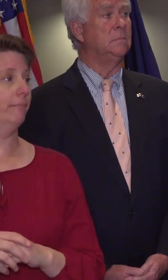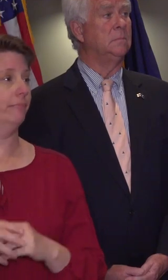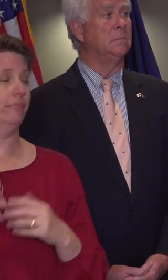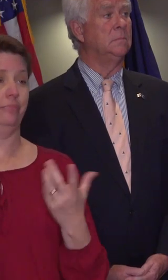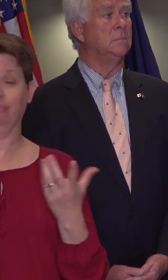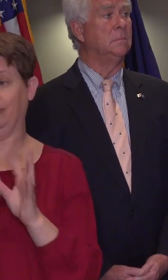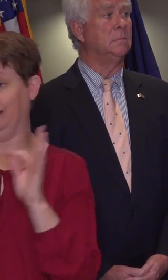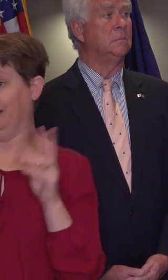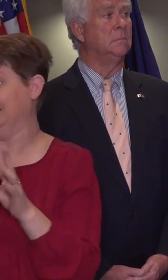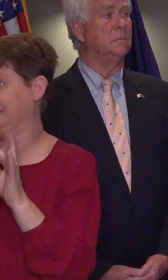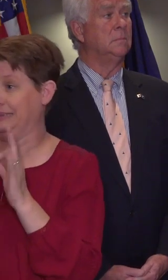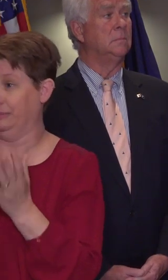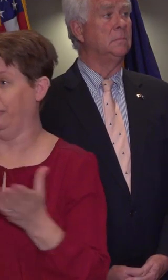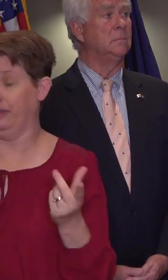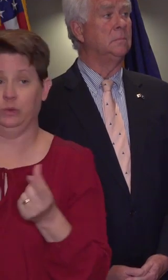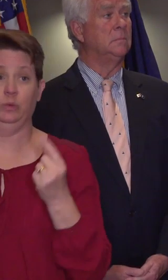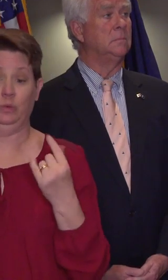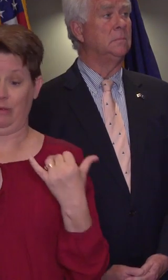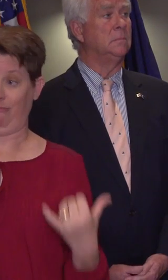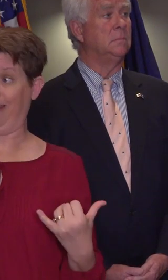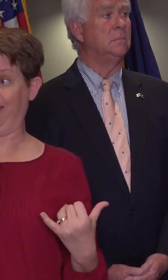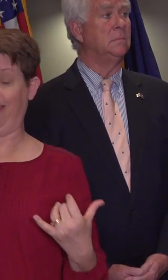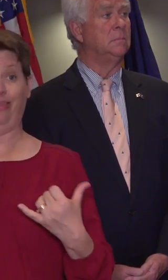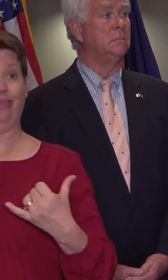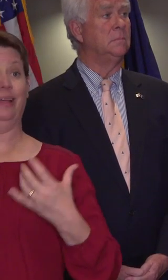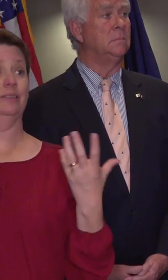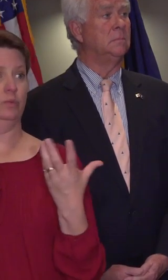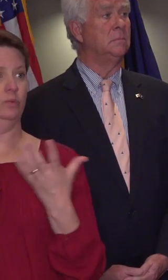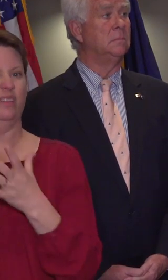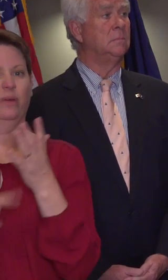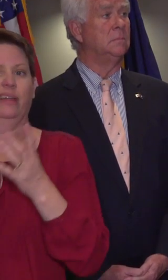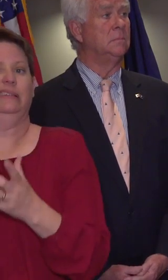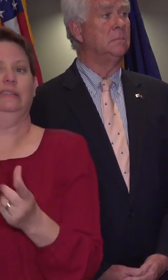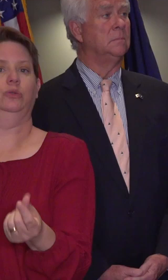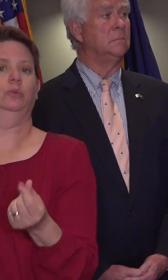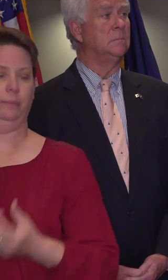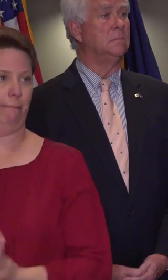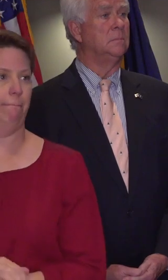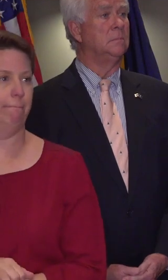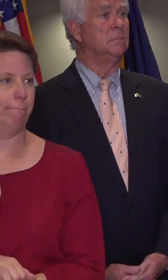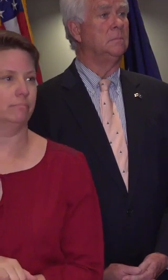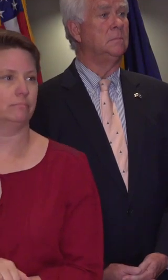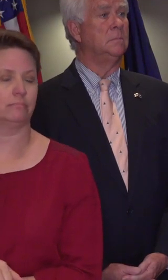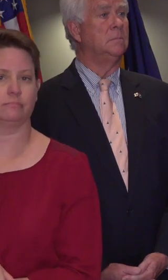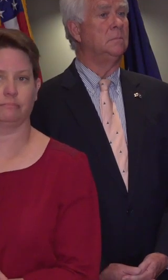very, very simple things to do. And at this point, that's what they need. That's what everyone needs to do.